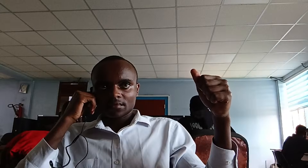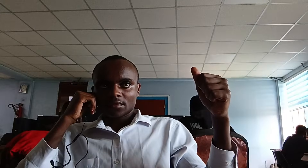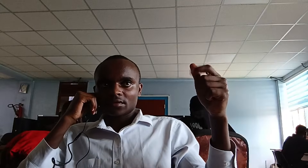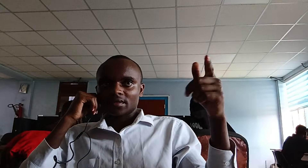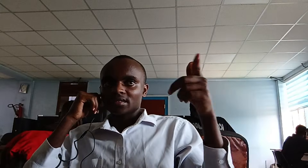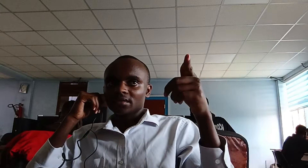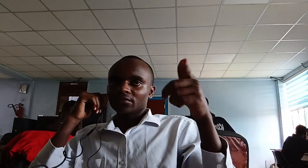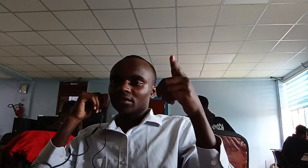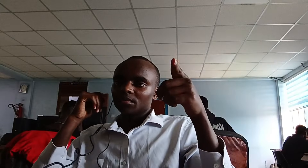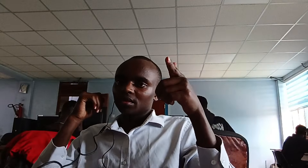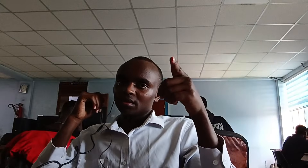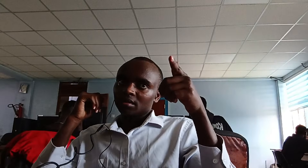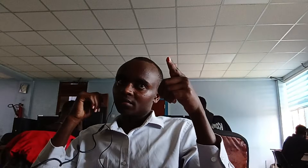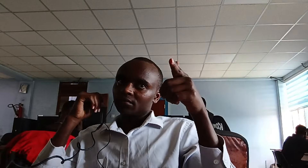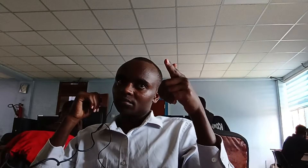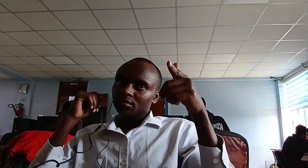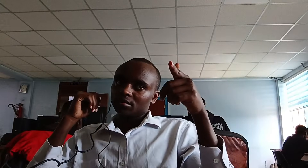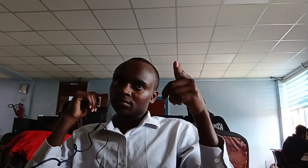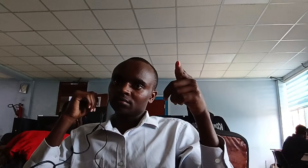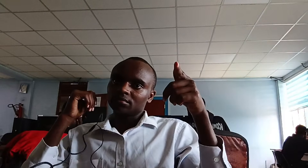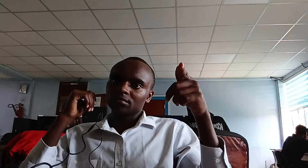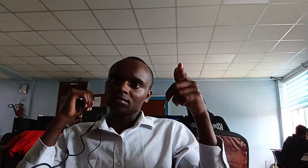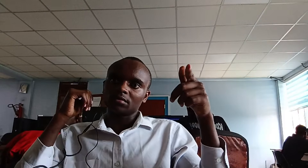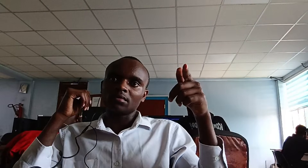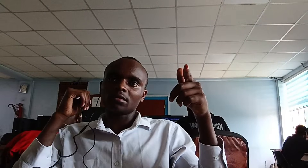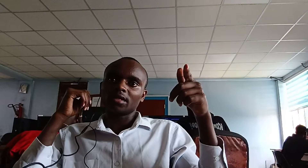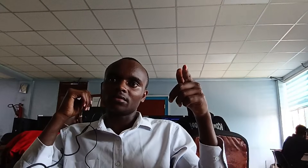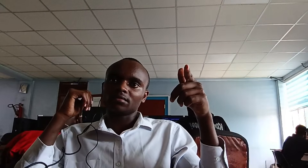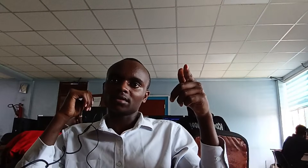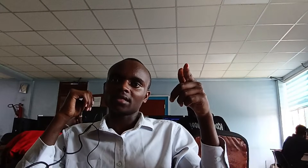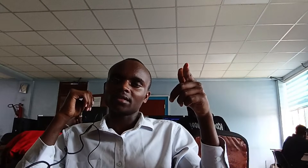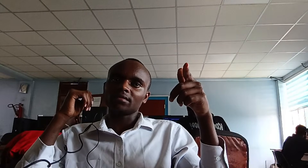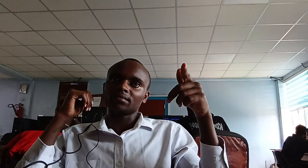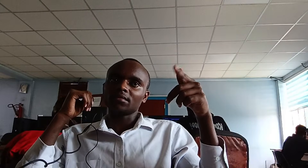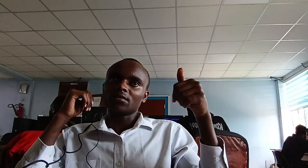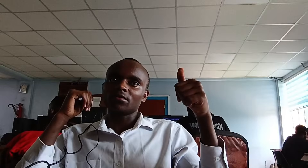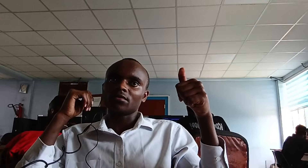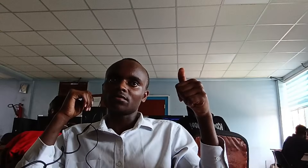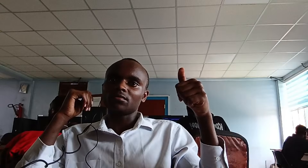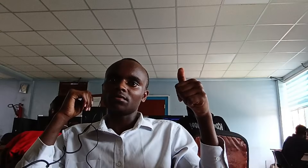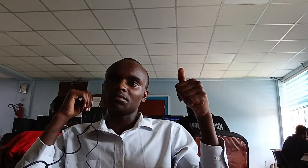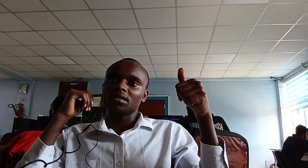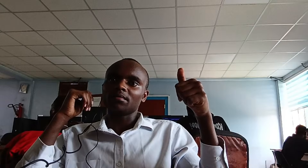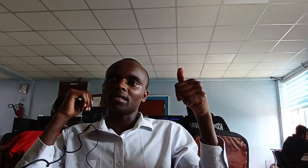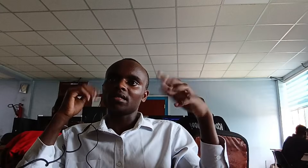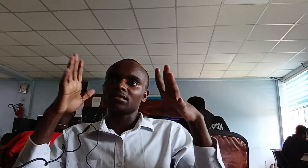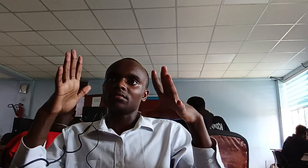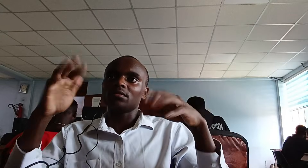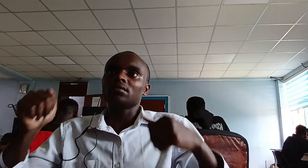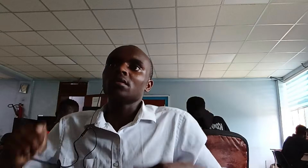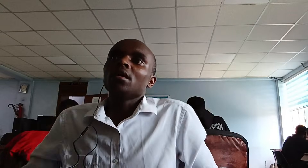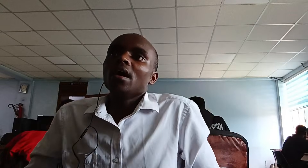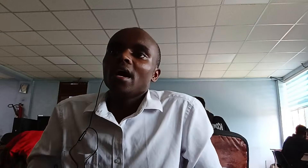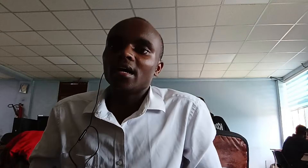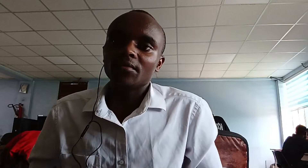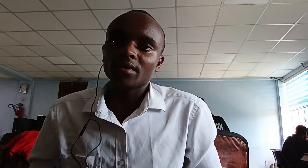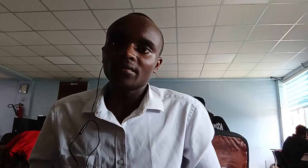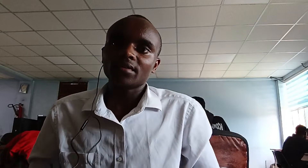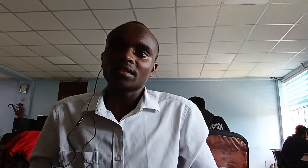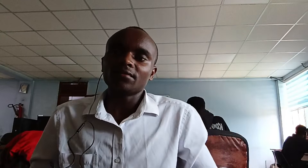Okay, the sign for adopt I will give tomorrow. Tomorrow and on Sunday. For those who won't be in my class tomorrow. We have the sign for